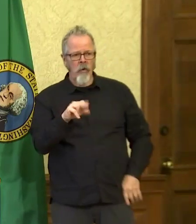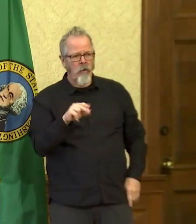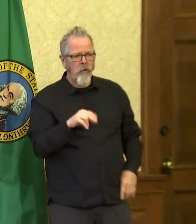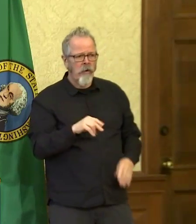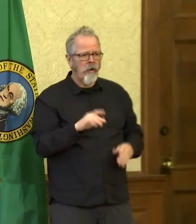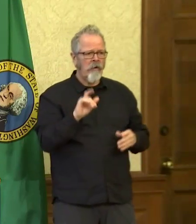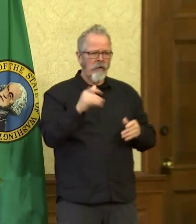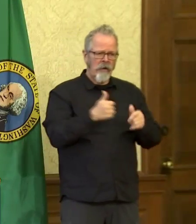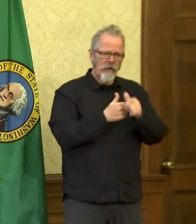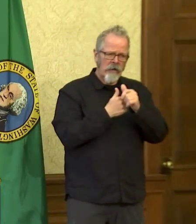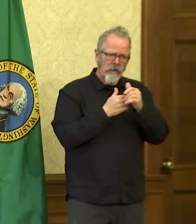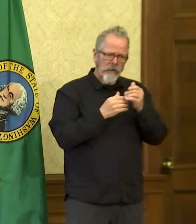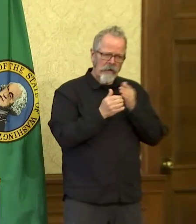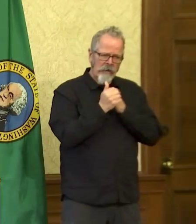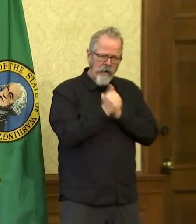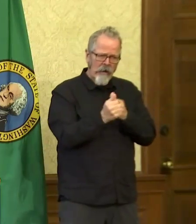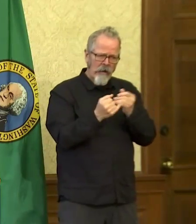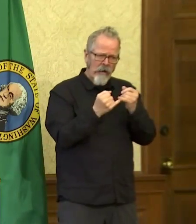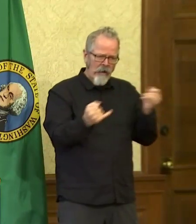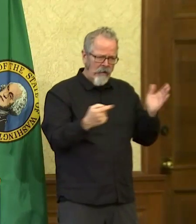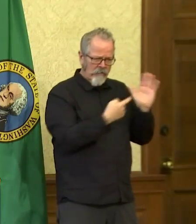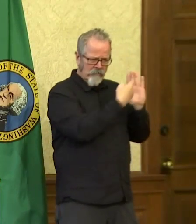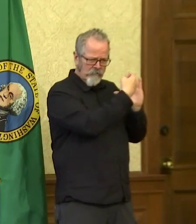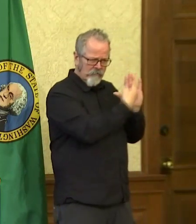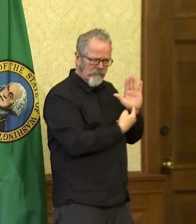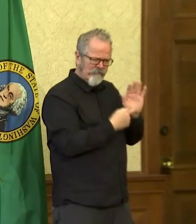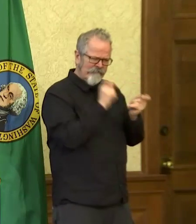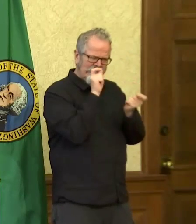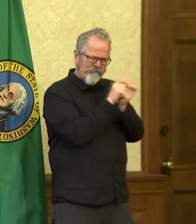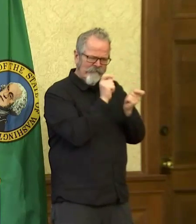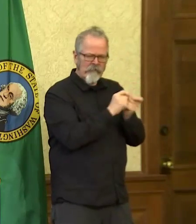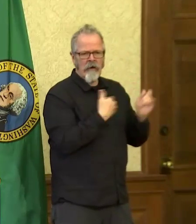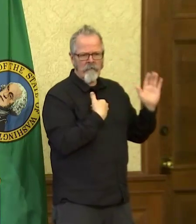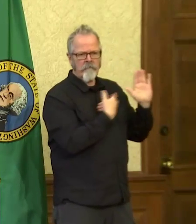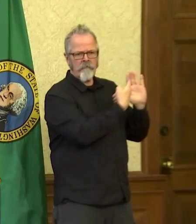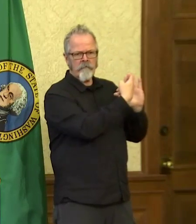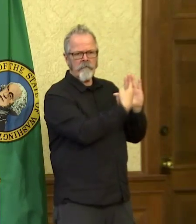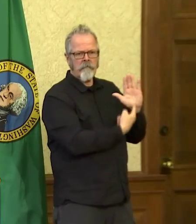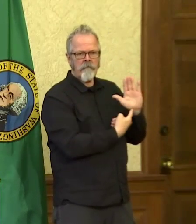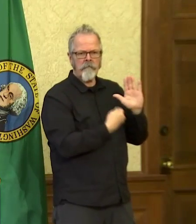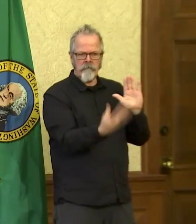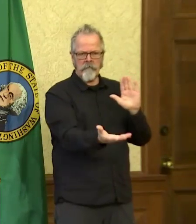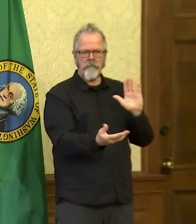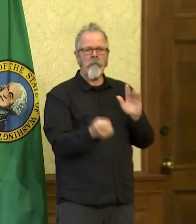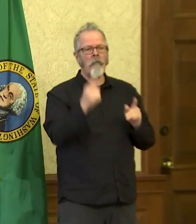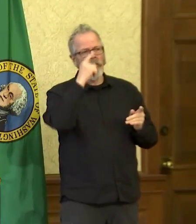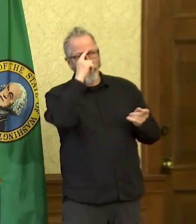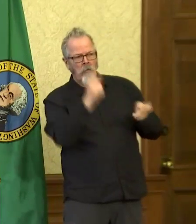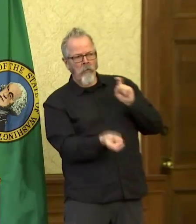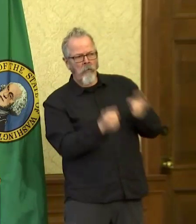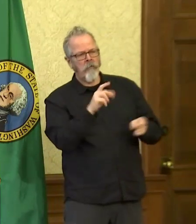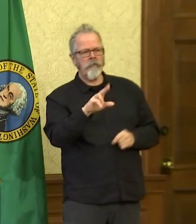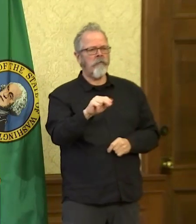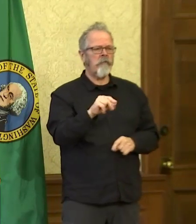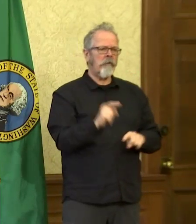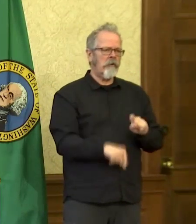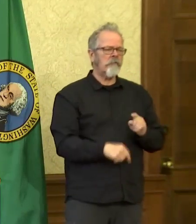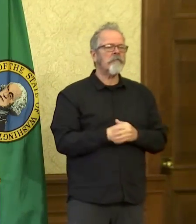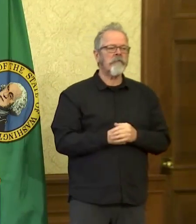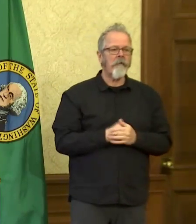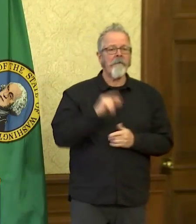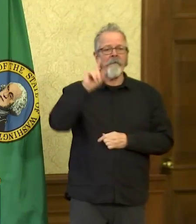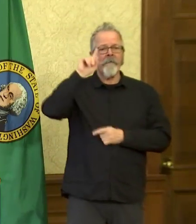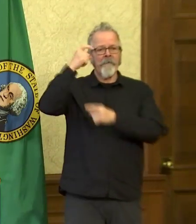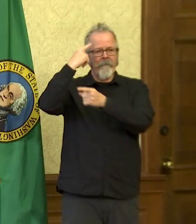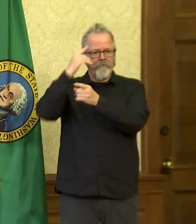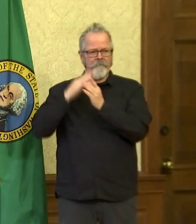Yeah, Rachel, I was actually not on the call this morning because I was talking to companies that we're trying to get